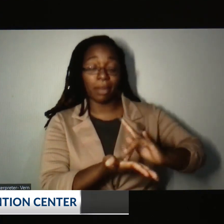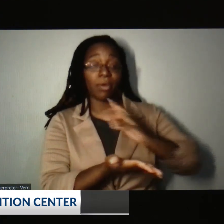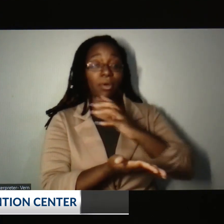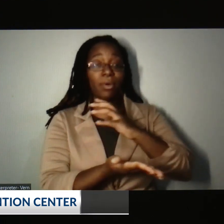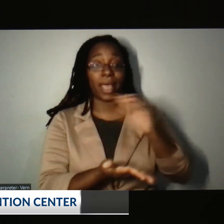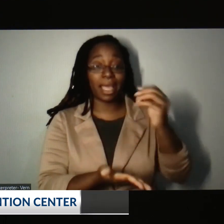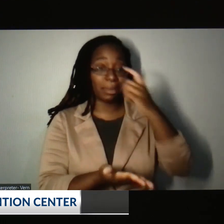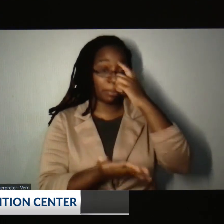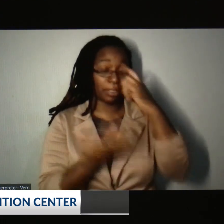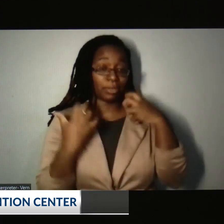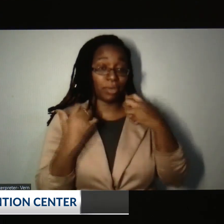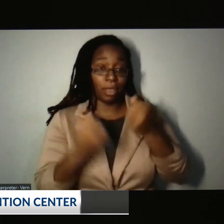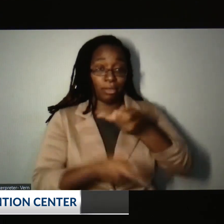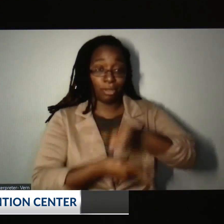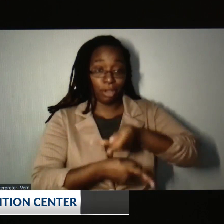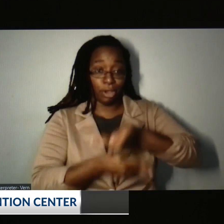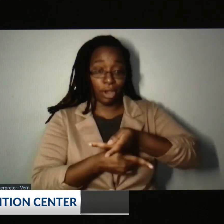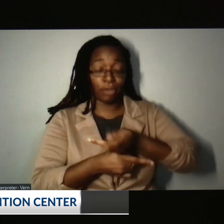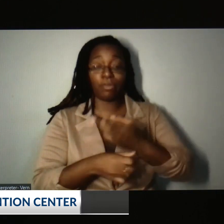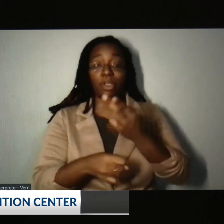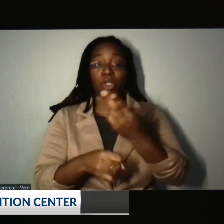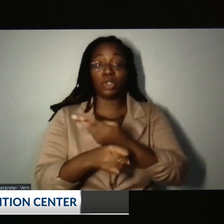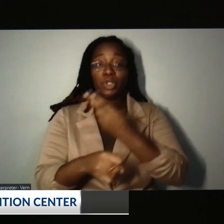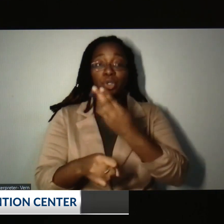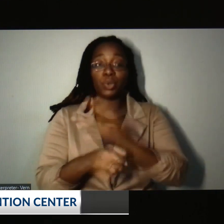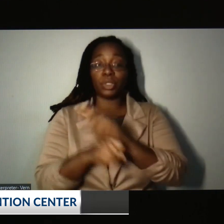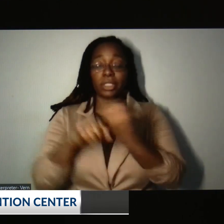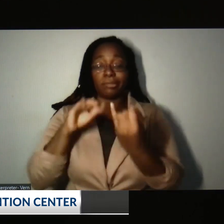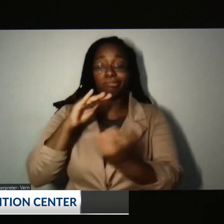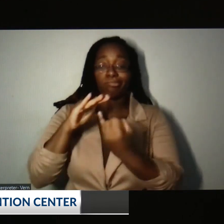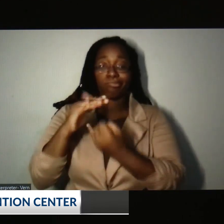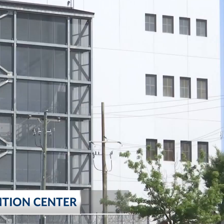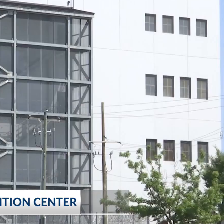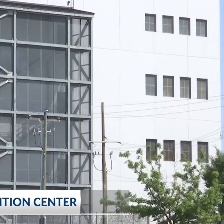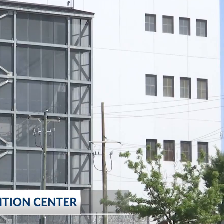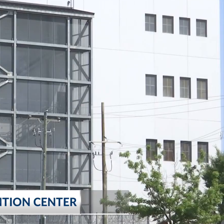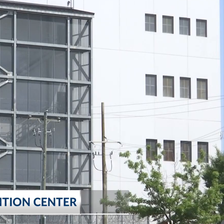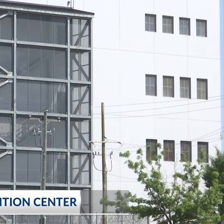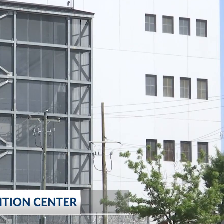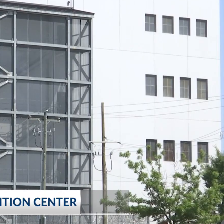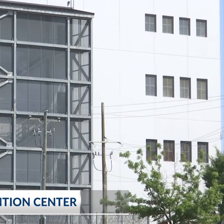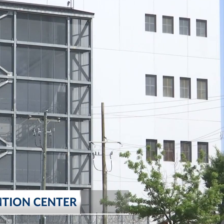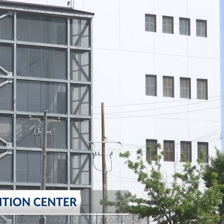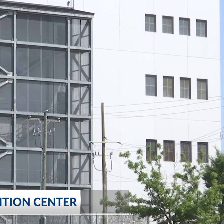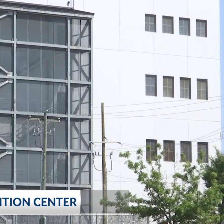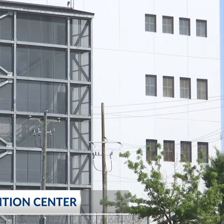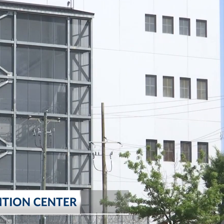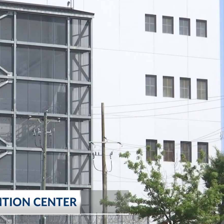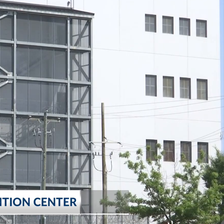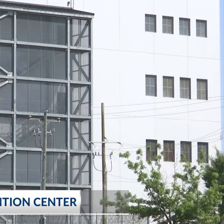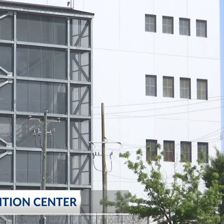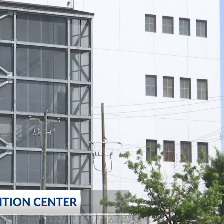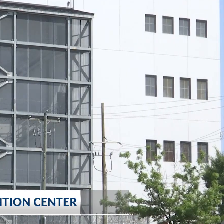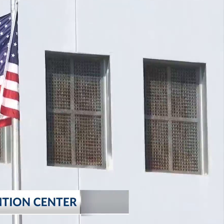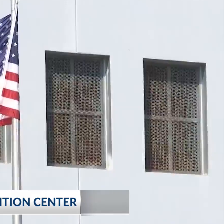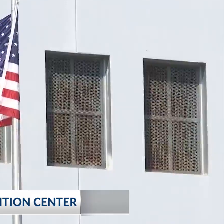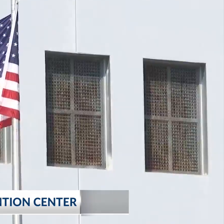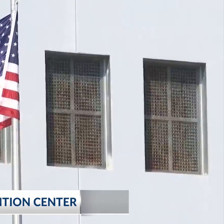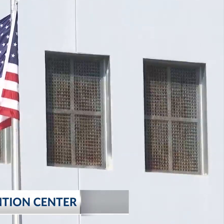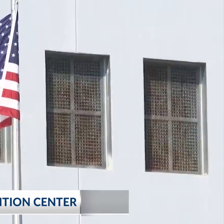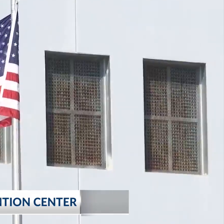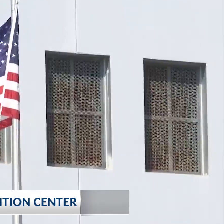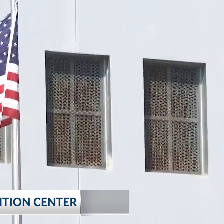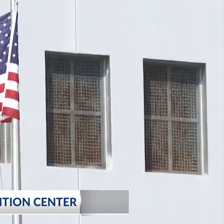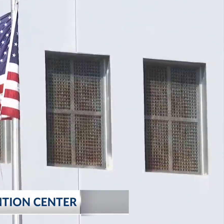the use of solitary confinement, and the use of force by staff. They will also look at whether people with